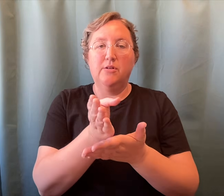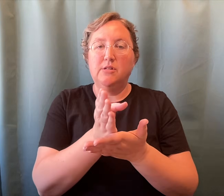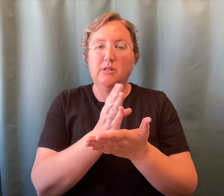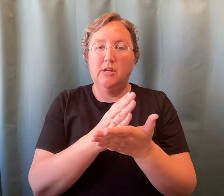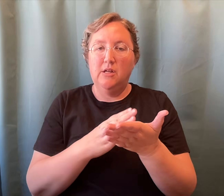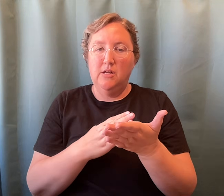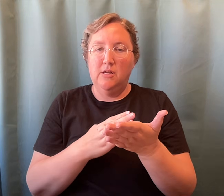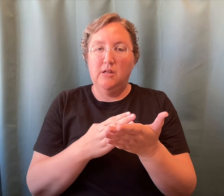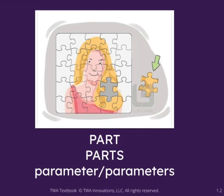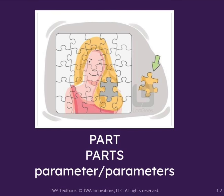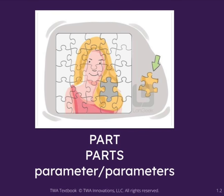parameters.